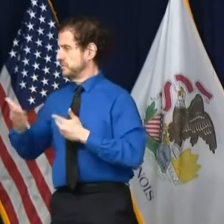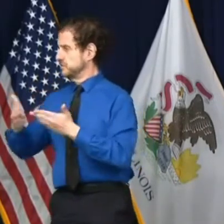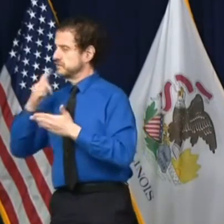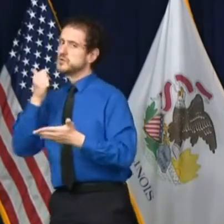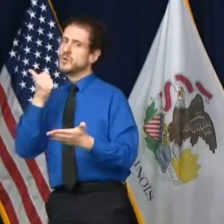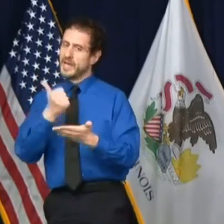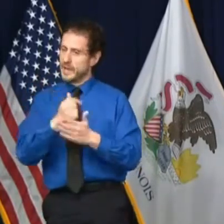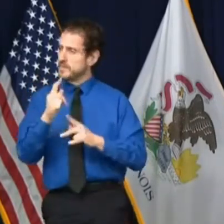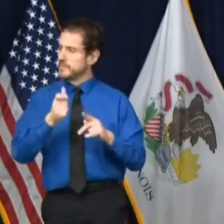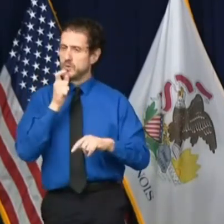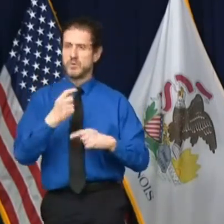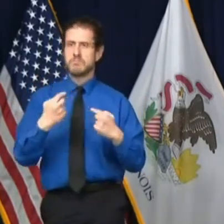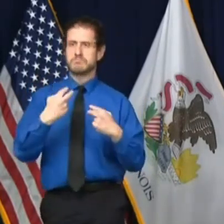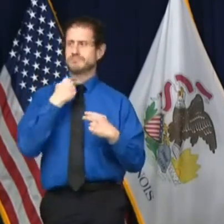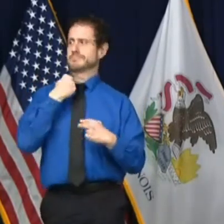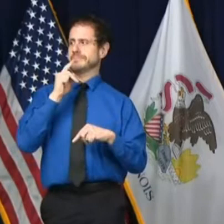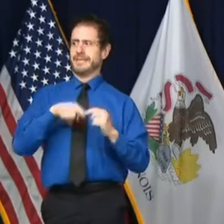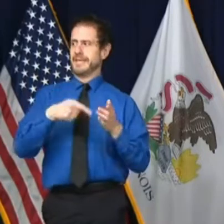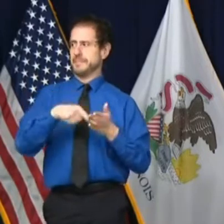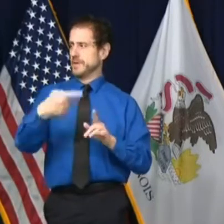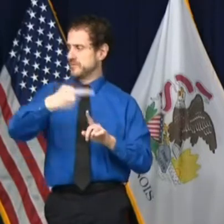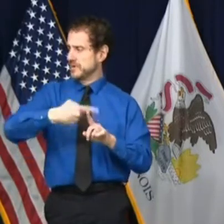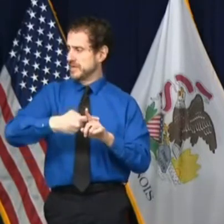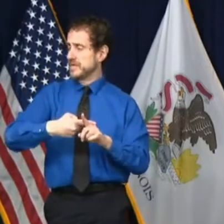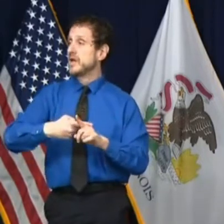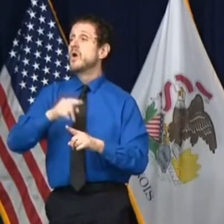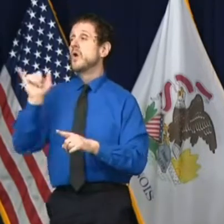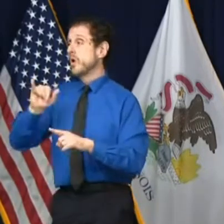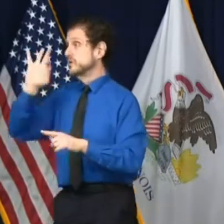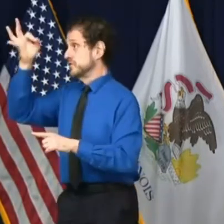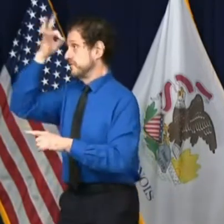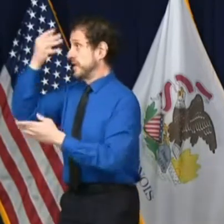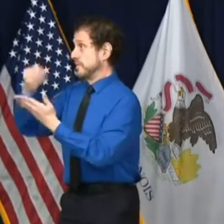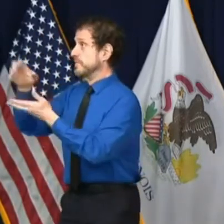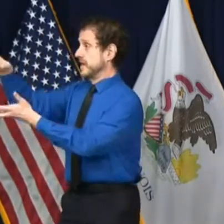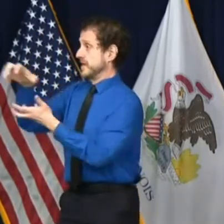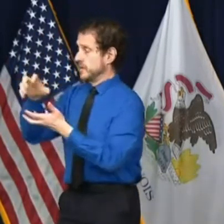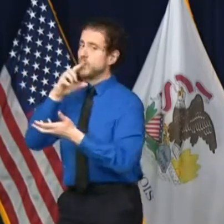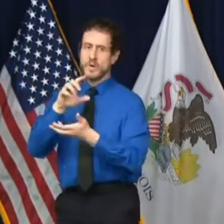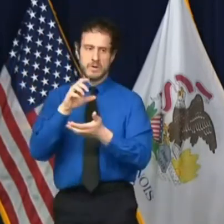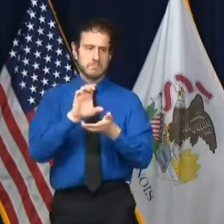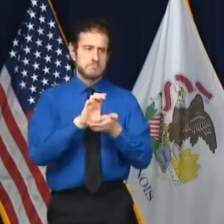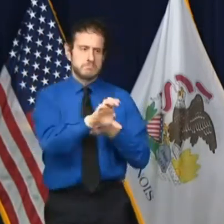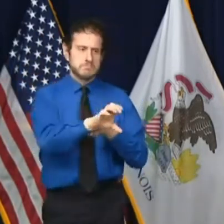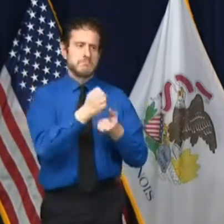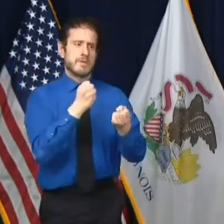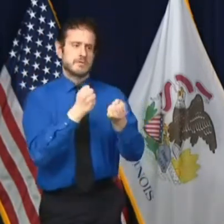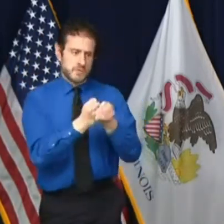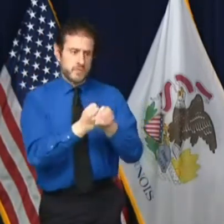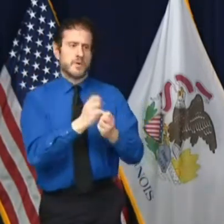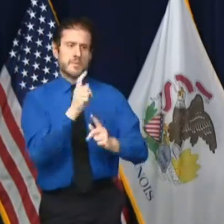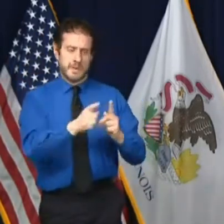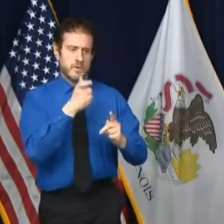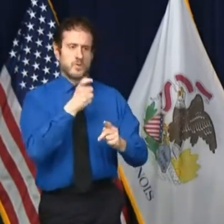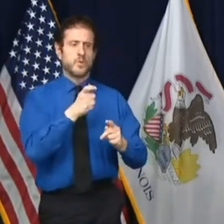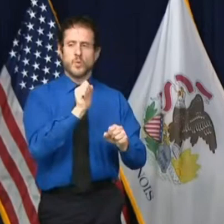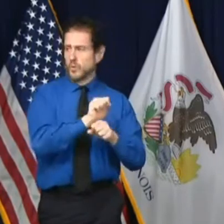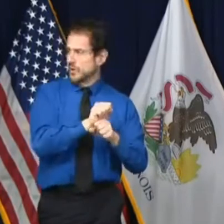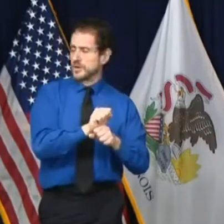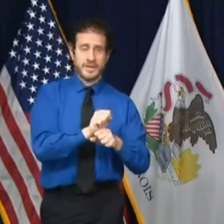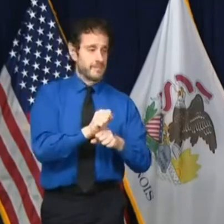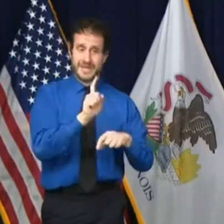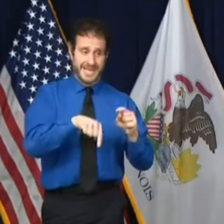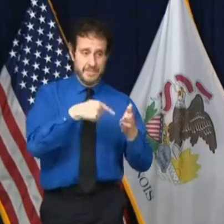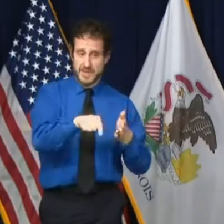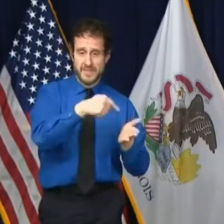do want to do as much as we can with the federal dollars that we receive to alleviate the burden, particularly on working class families. This is from Rich Miller